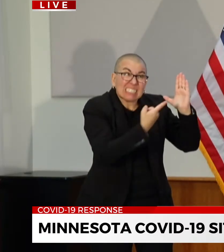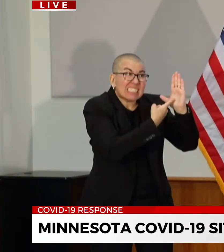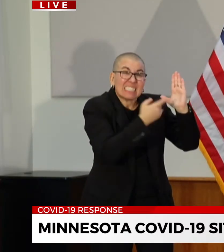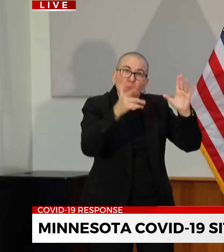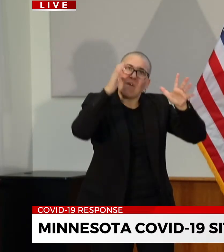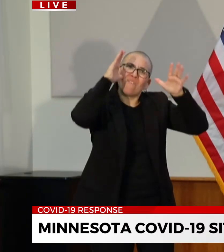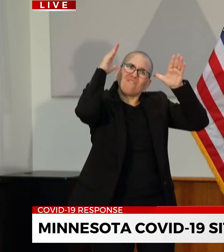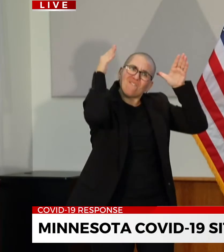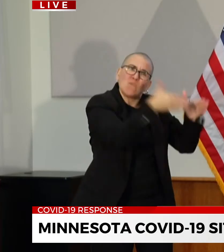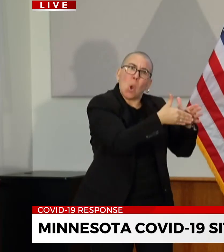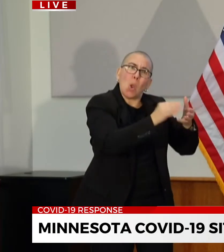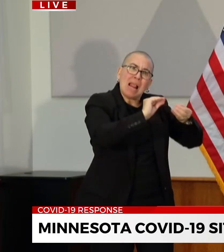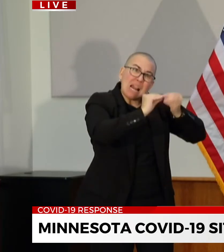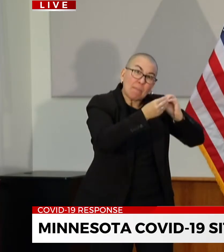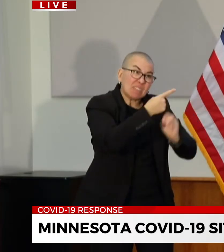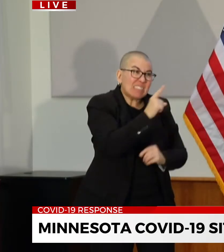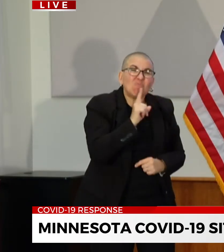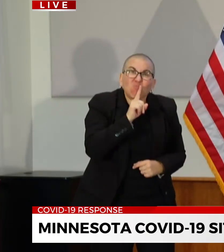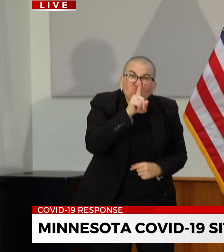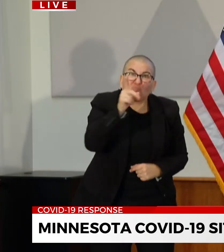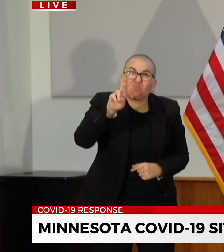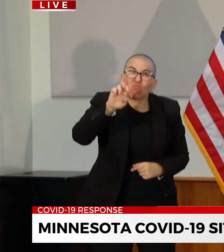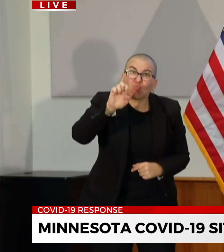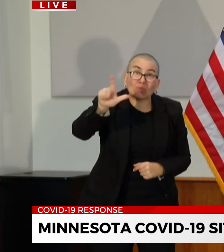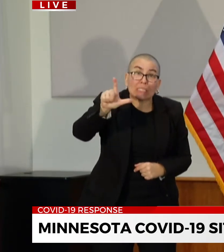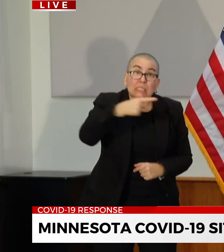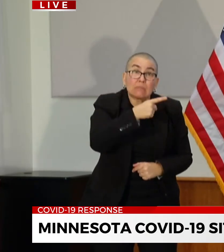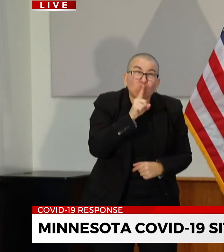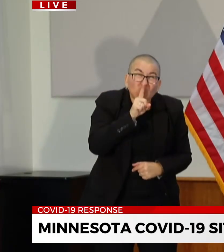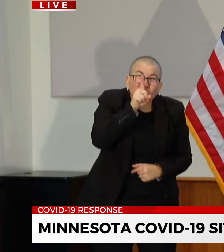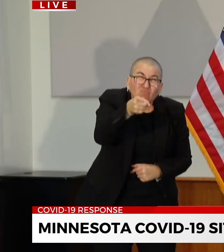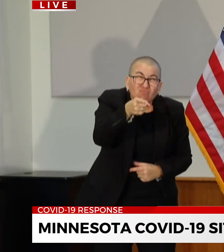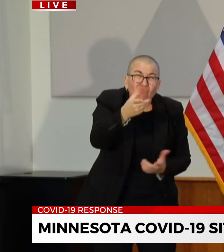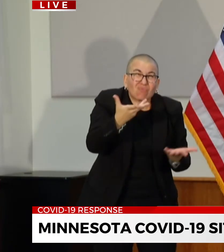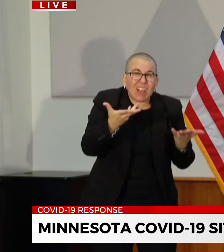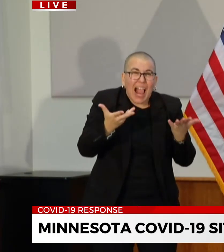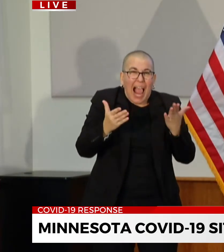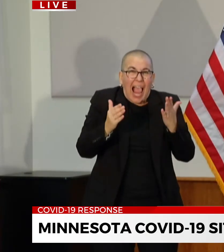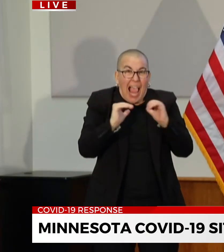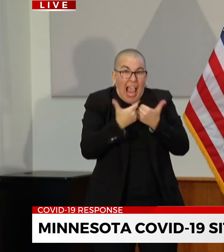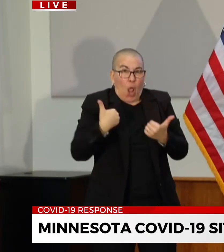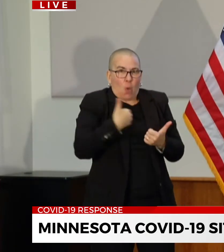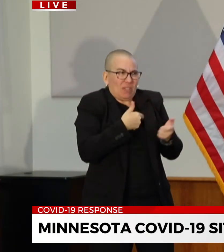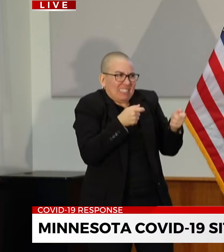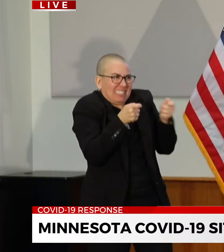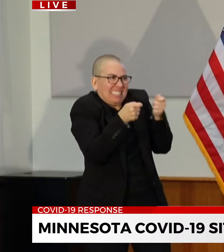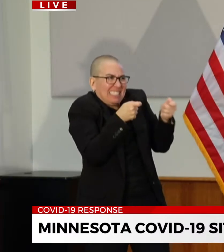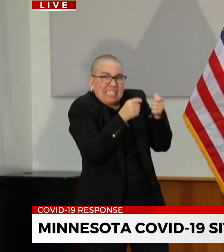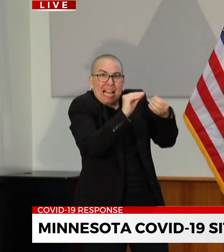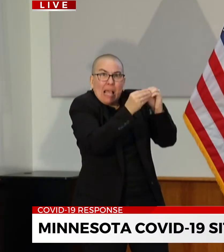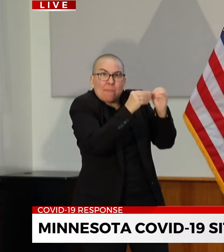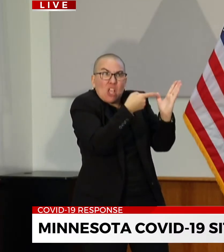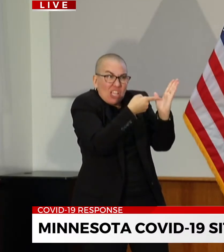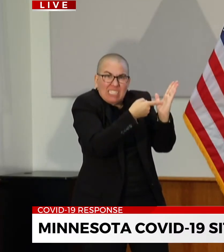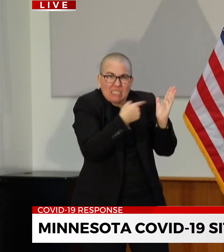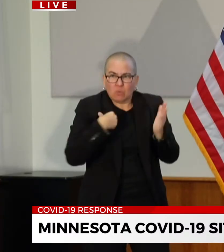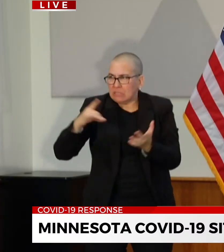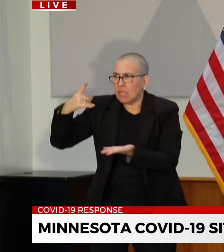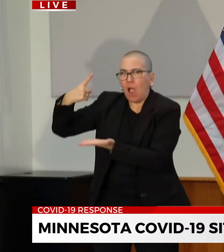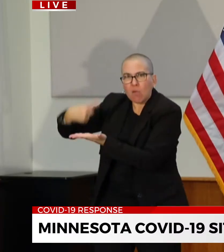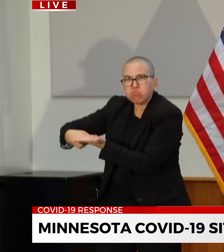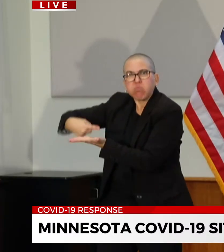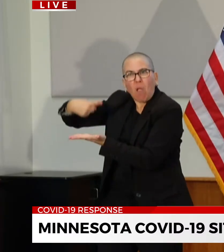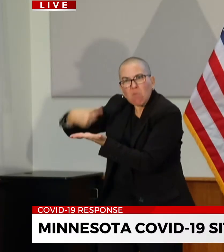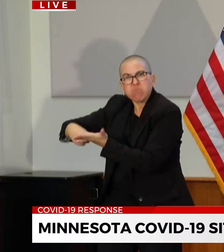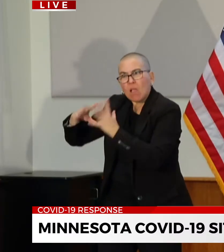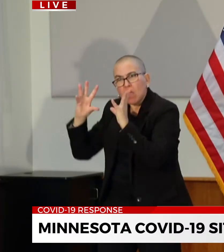the numbers are real, but is there a debate on how we deal with those numbers? Yes, that should be the debate that's happening, not that where the numbers are at. It